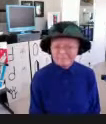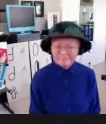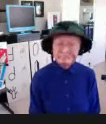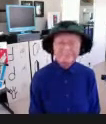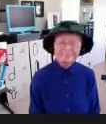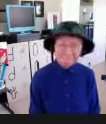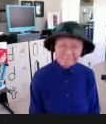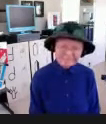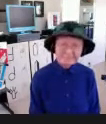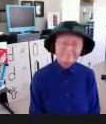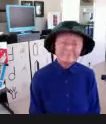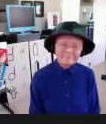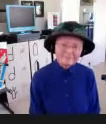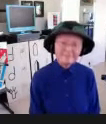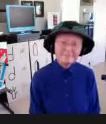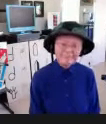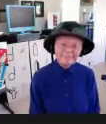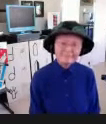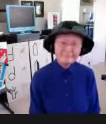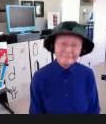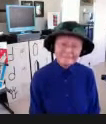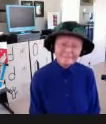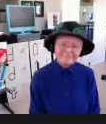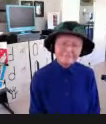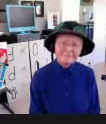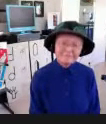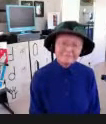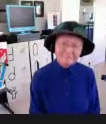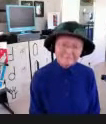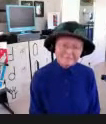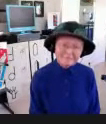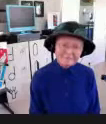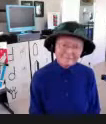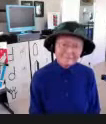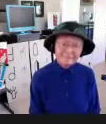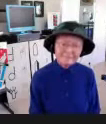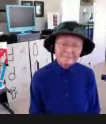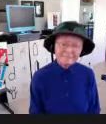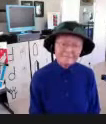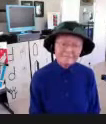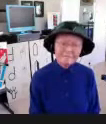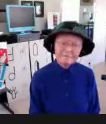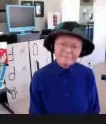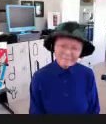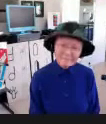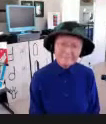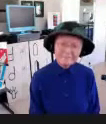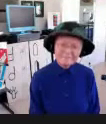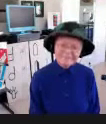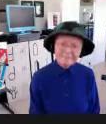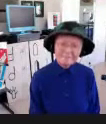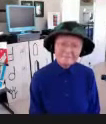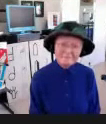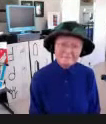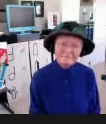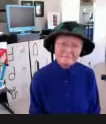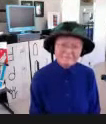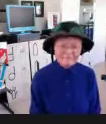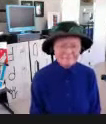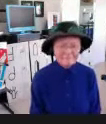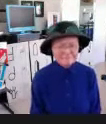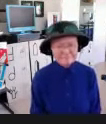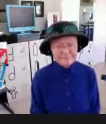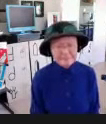touching. Then we have the red object below and touching, below, not touching. And here are the two